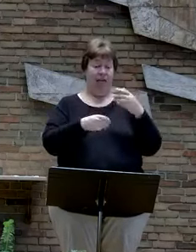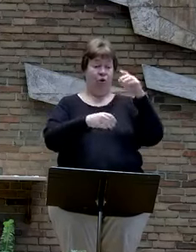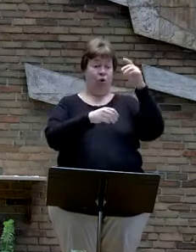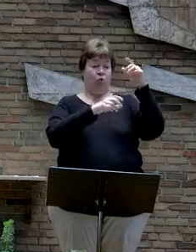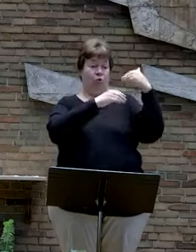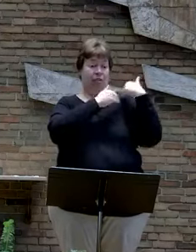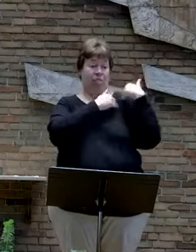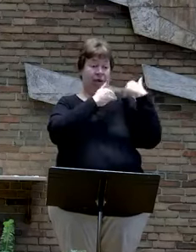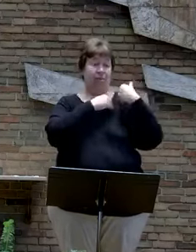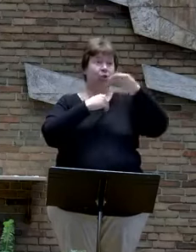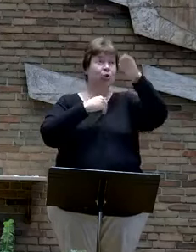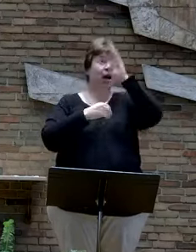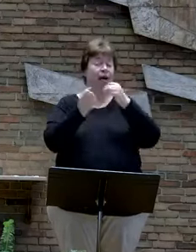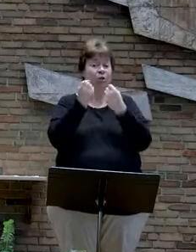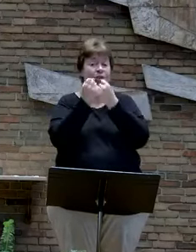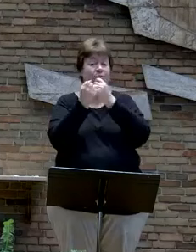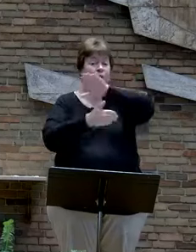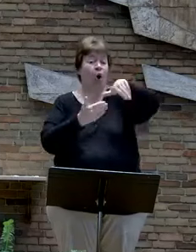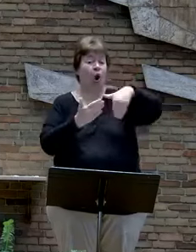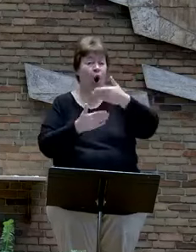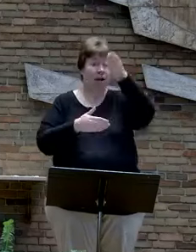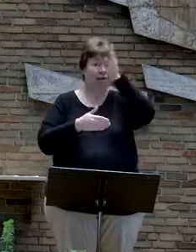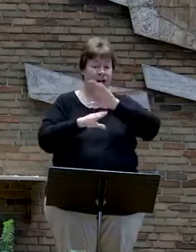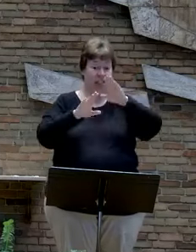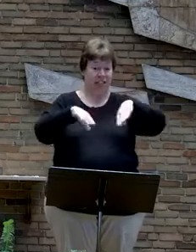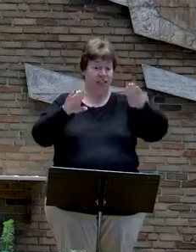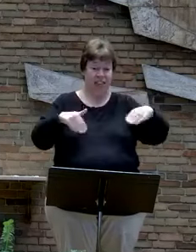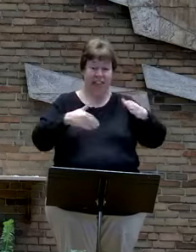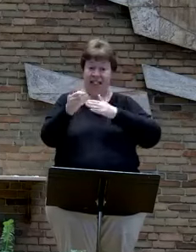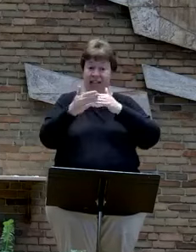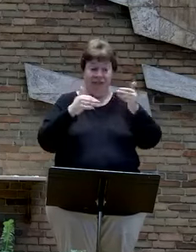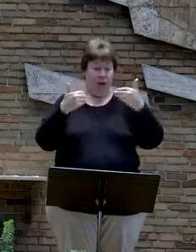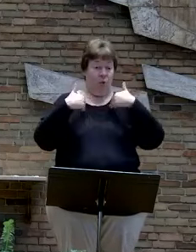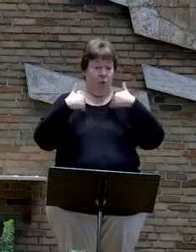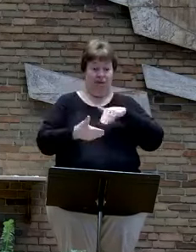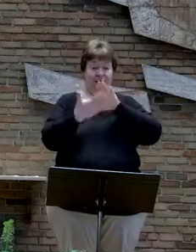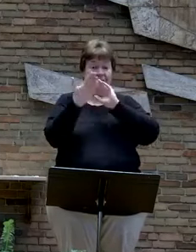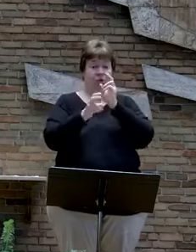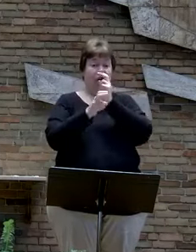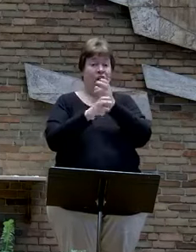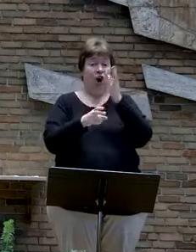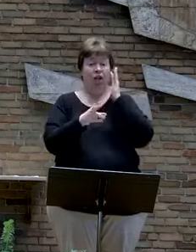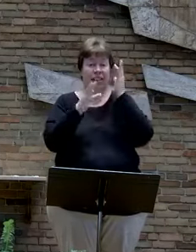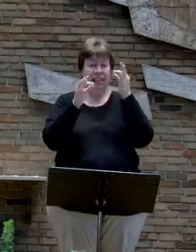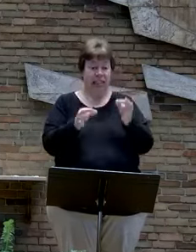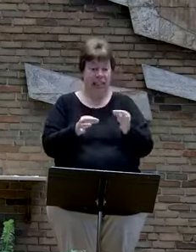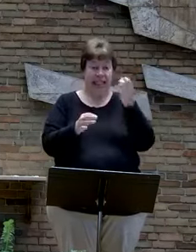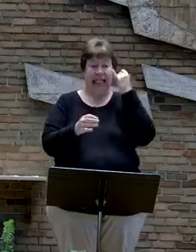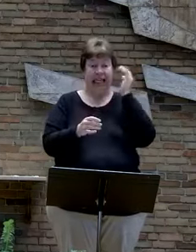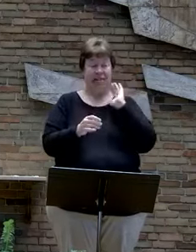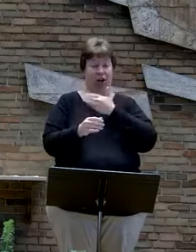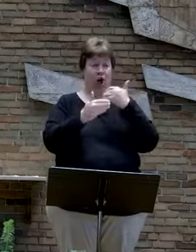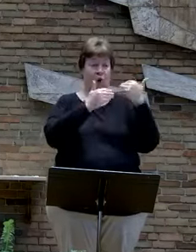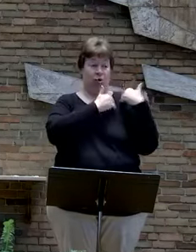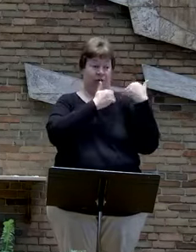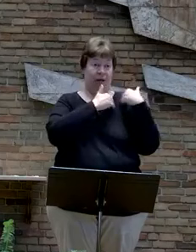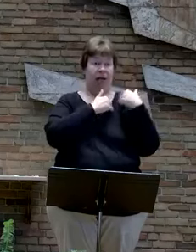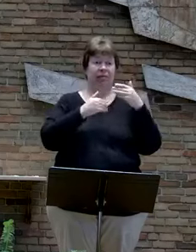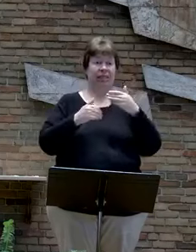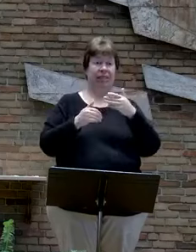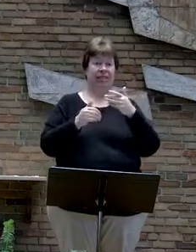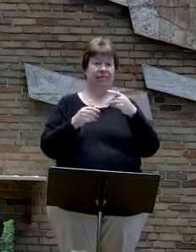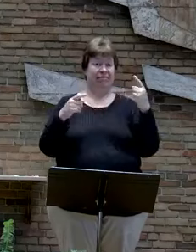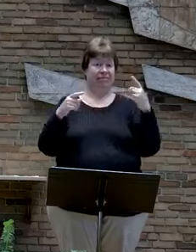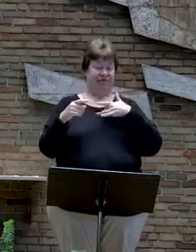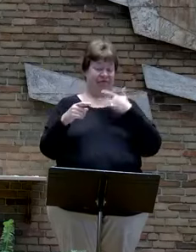support all God's children, even when we are faced with a difficult choice, even when our responsibilities seem to